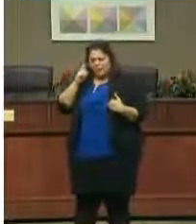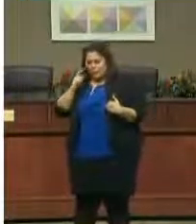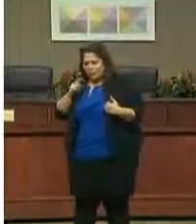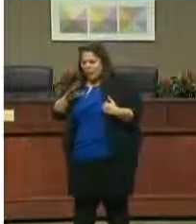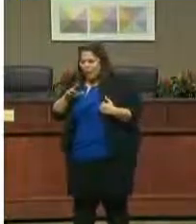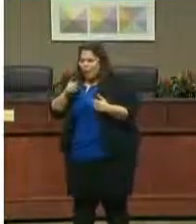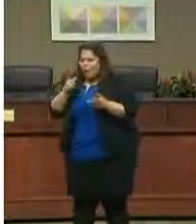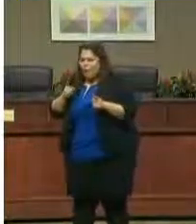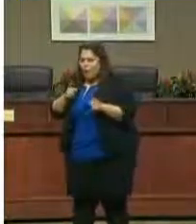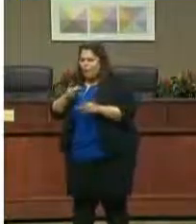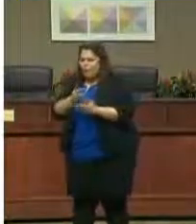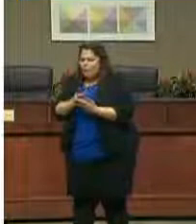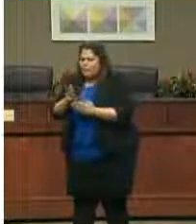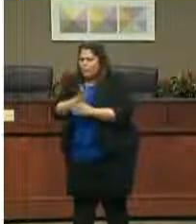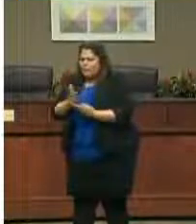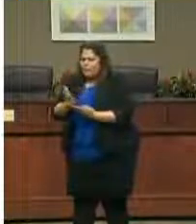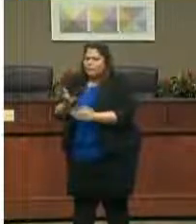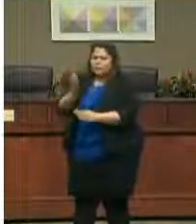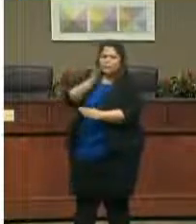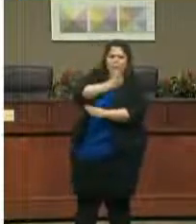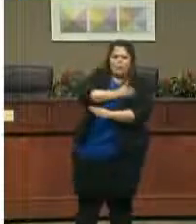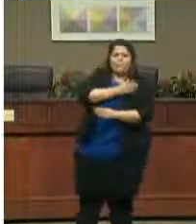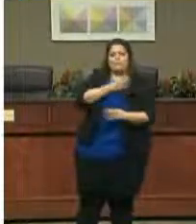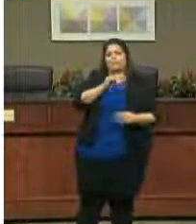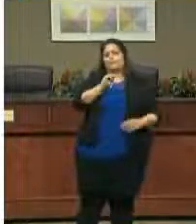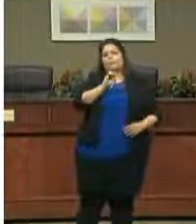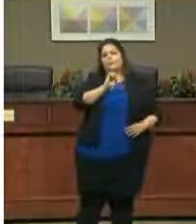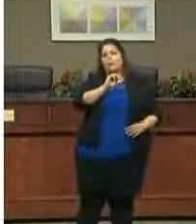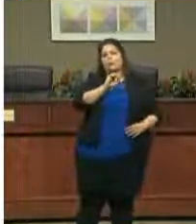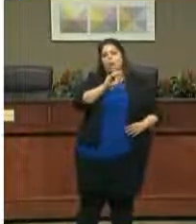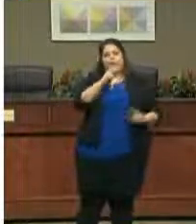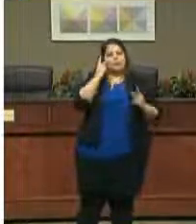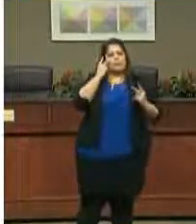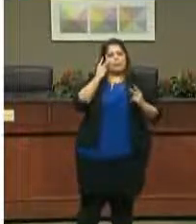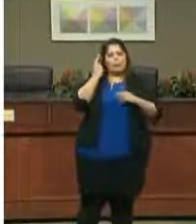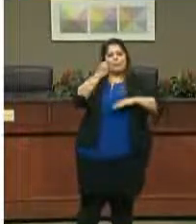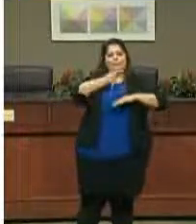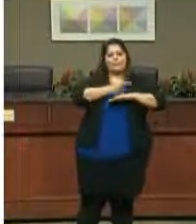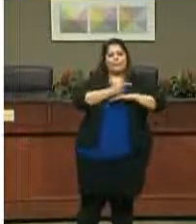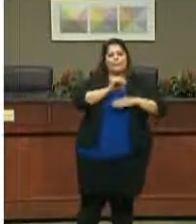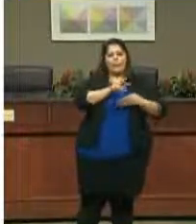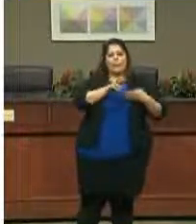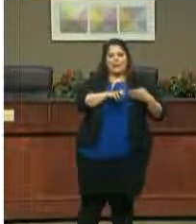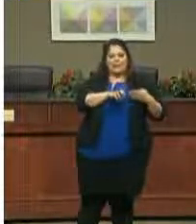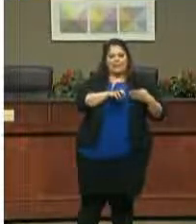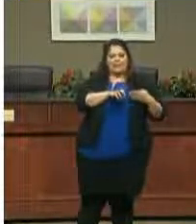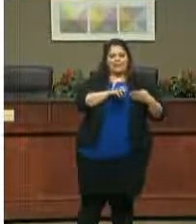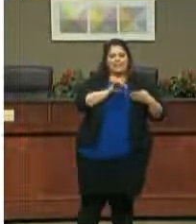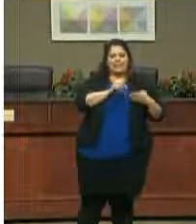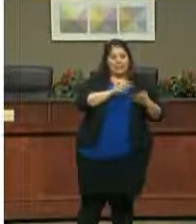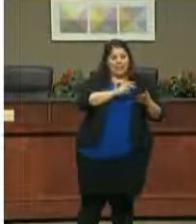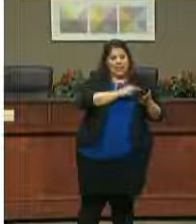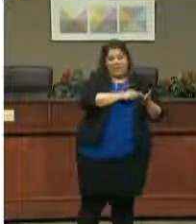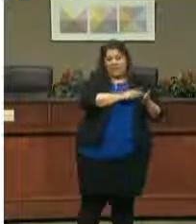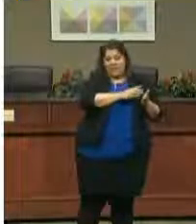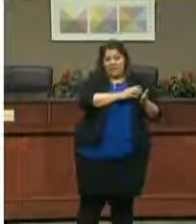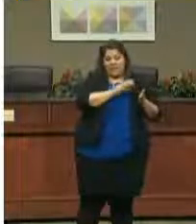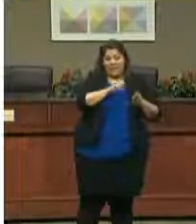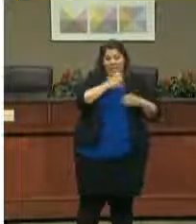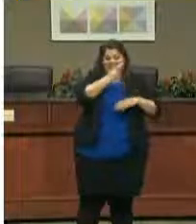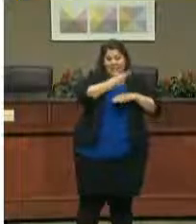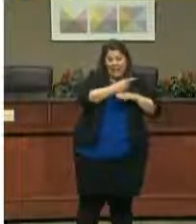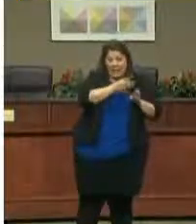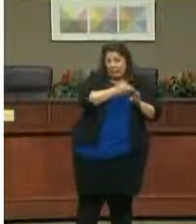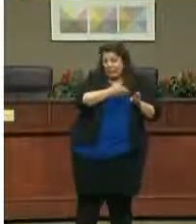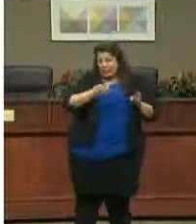before the 11th was Memorial Day weekend. So since Memorial Day weekend, we have a very, very